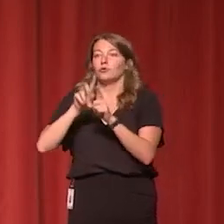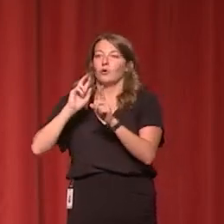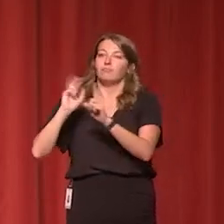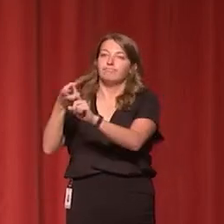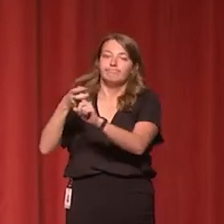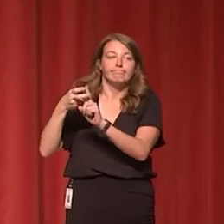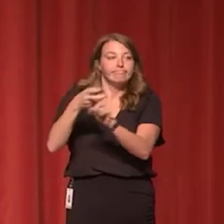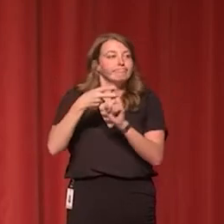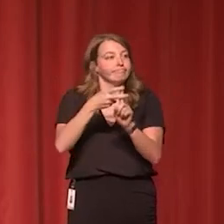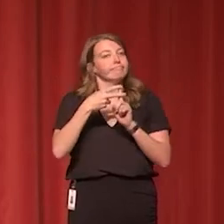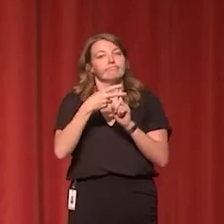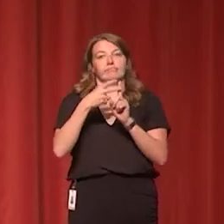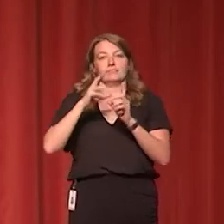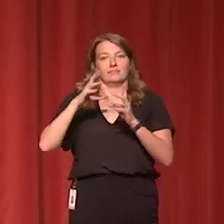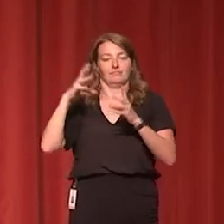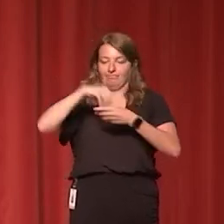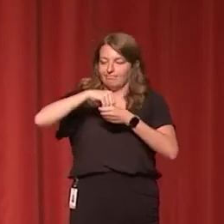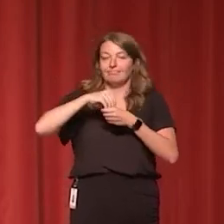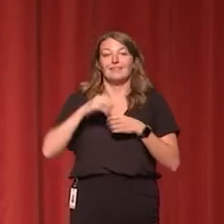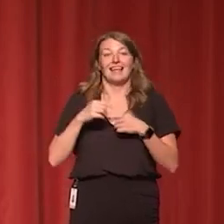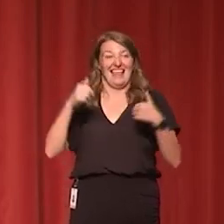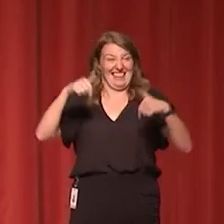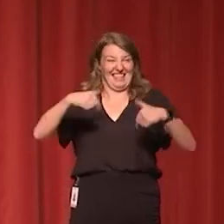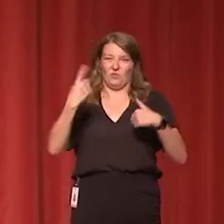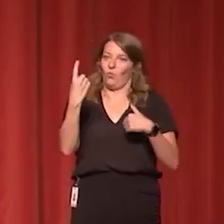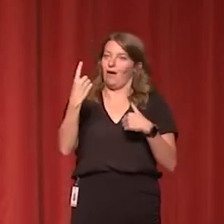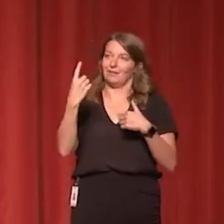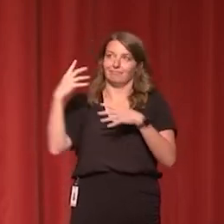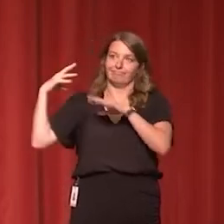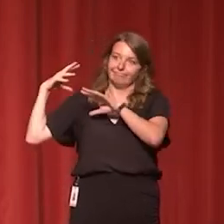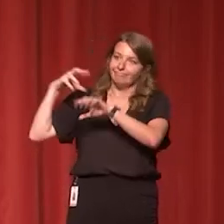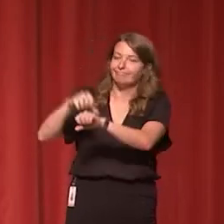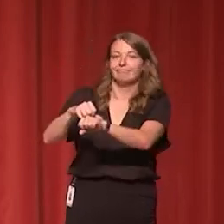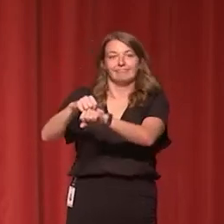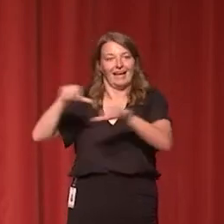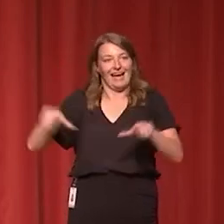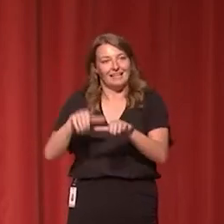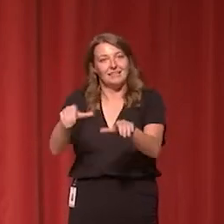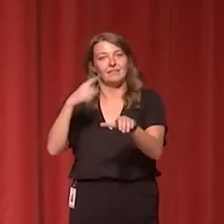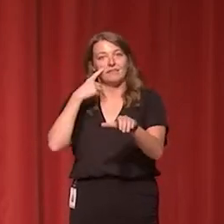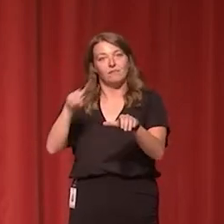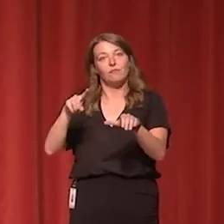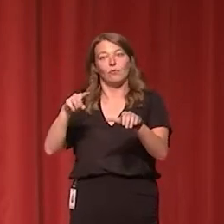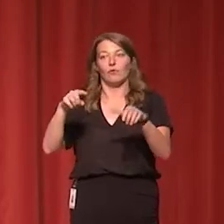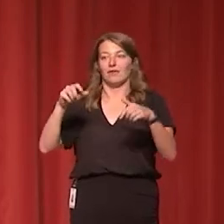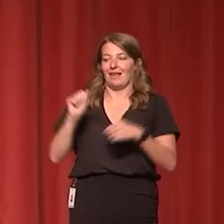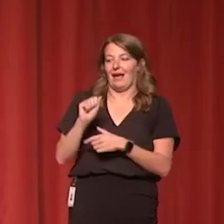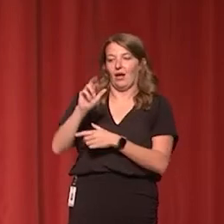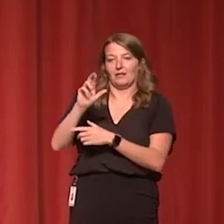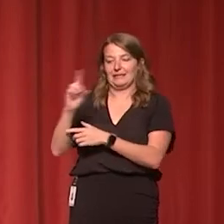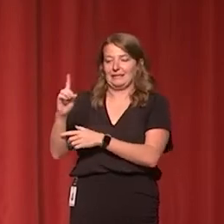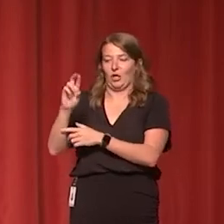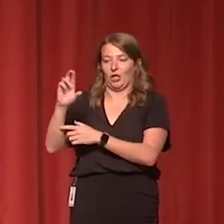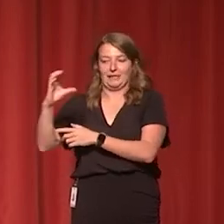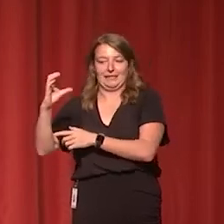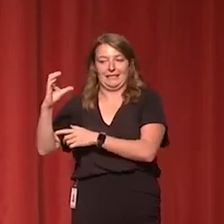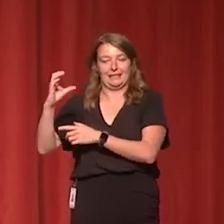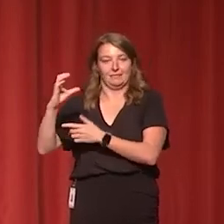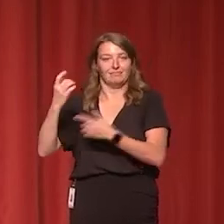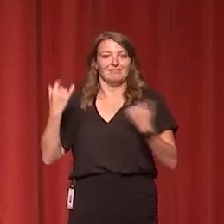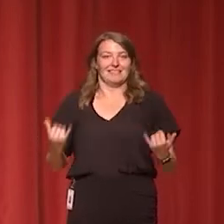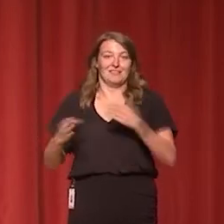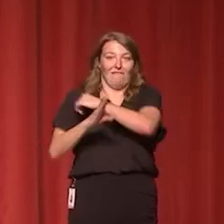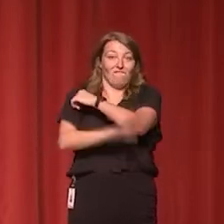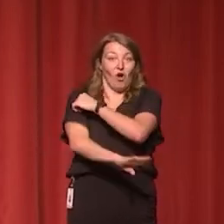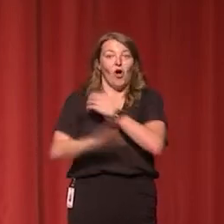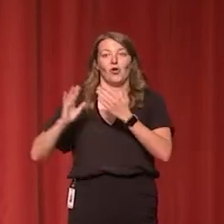Engagement Core, and this is one of our classic activities of the ORA Core at the ADRC, our fall community event,